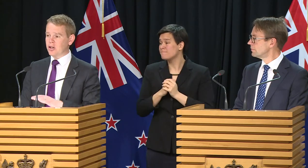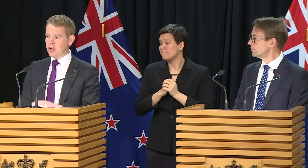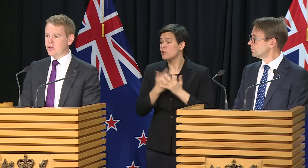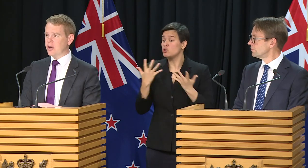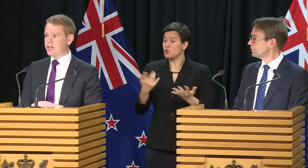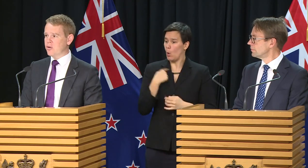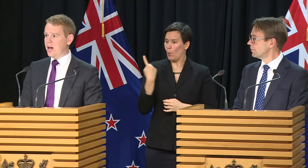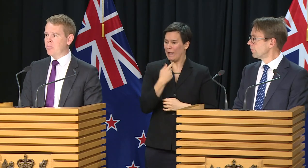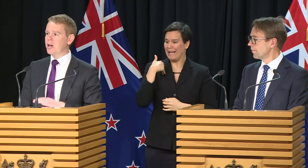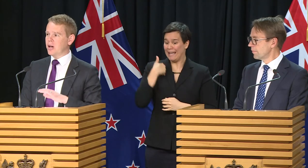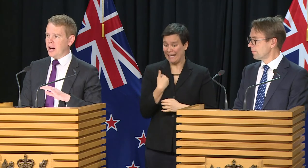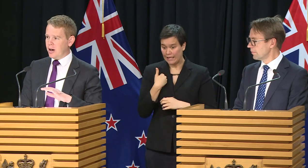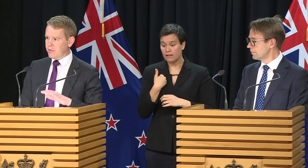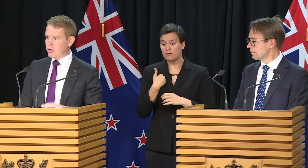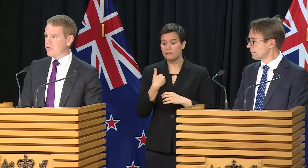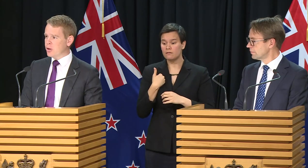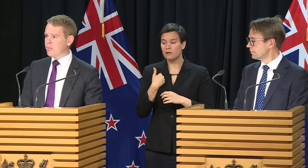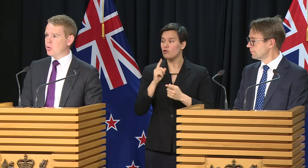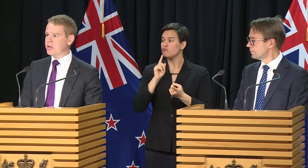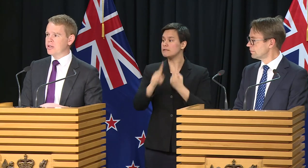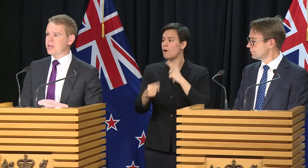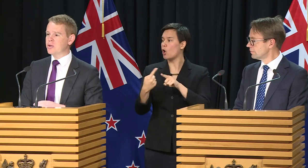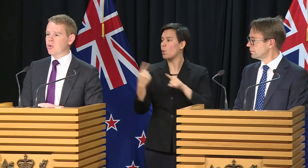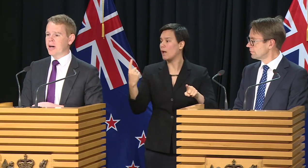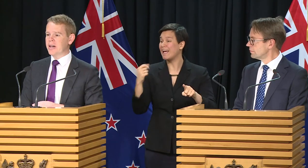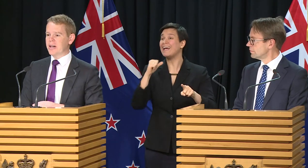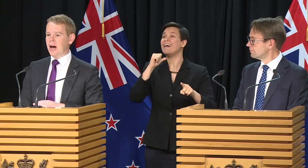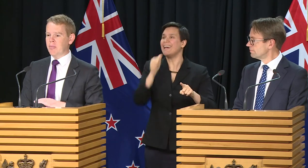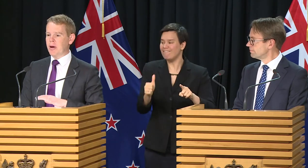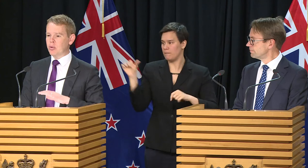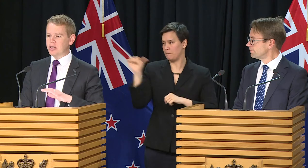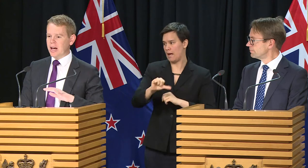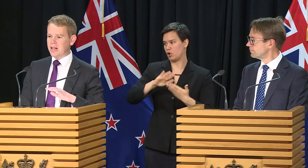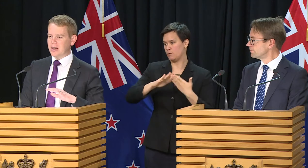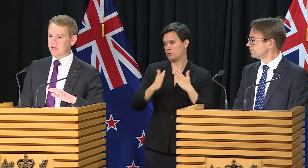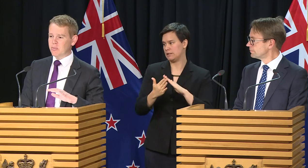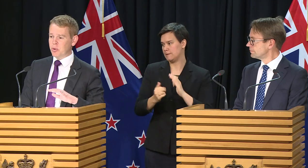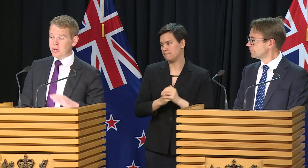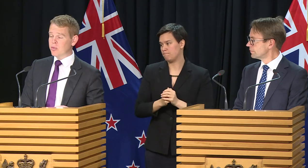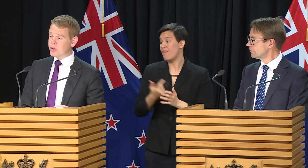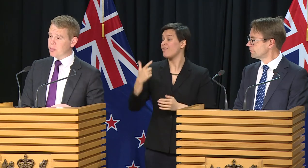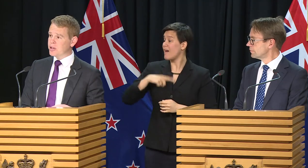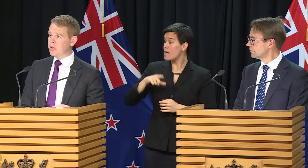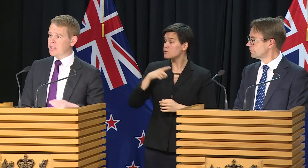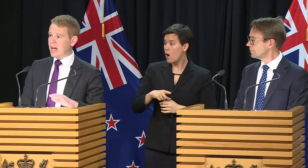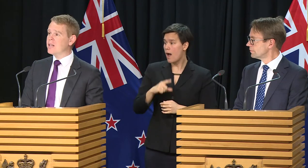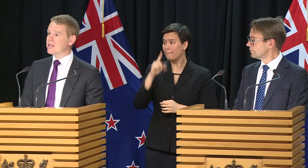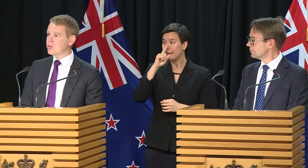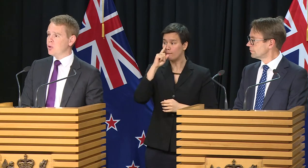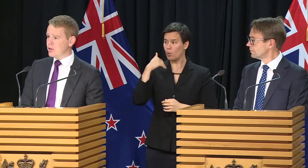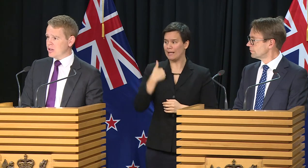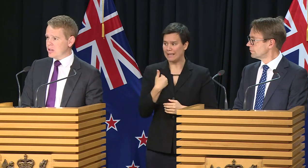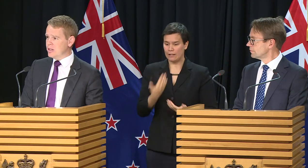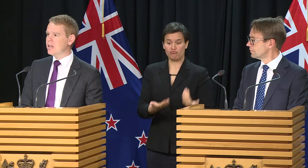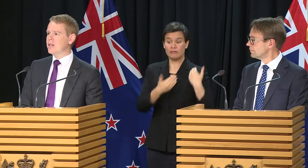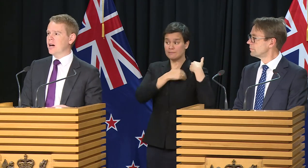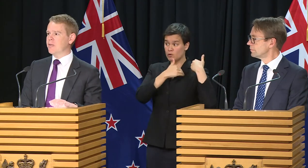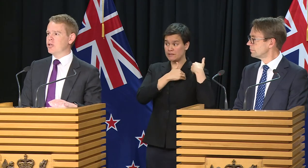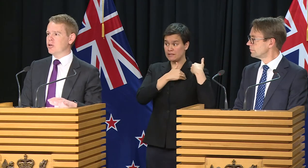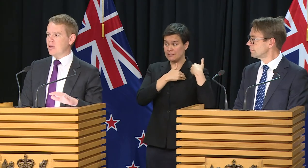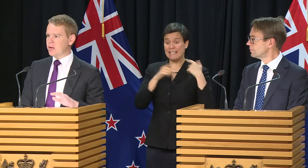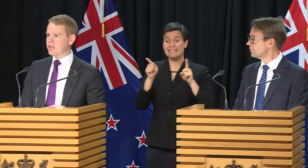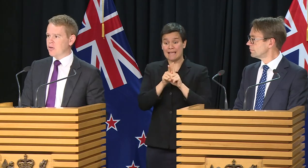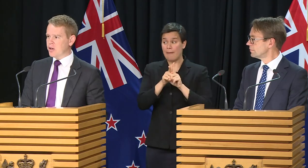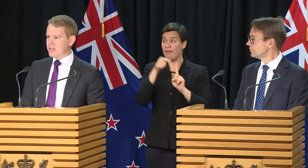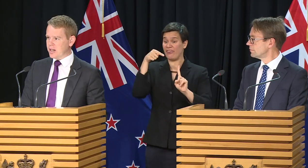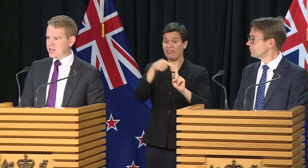things like the COVID Tracer app are very, very important. It is why people taking personal responsibility as this person did